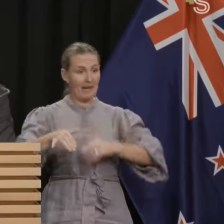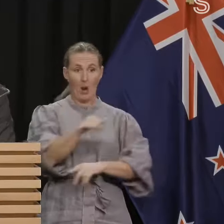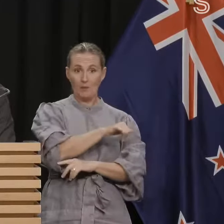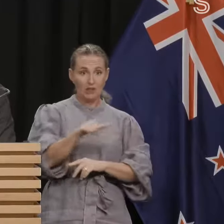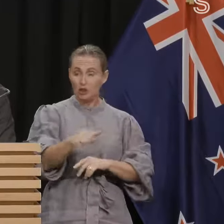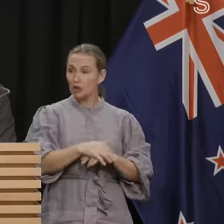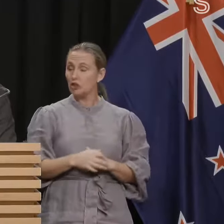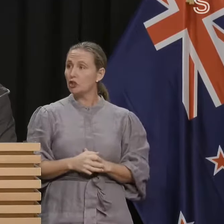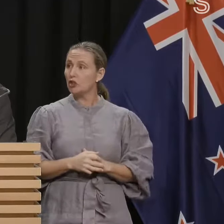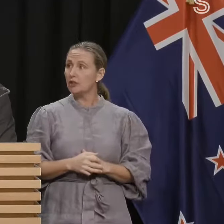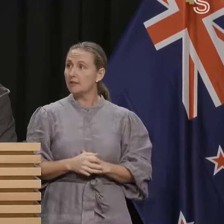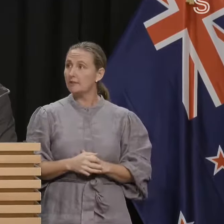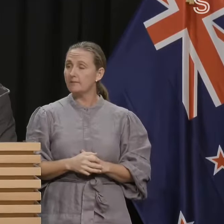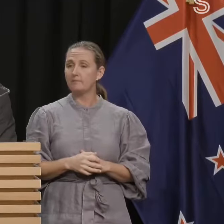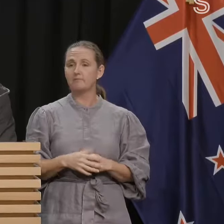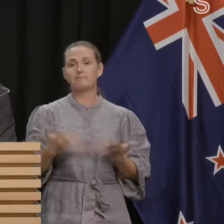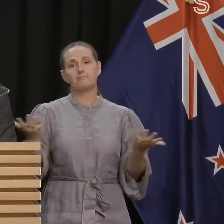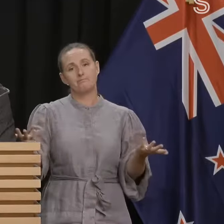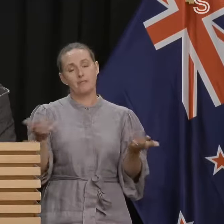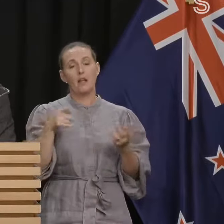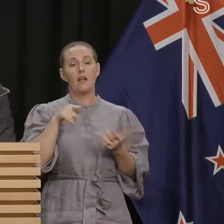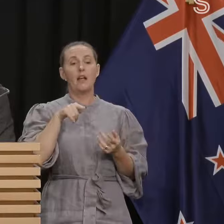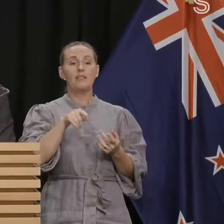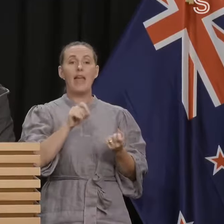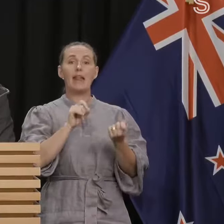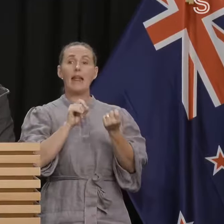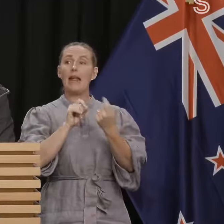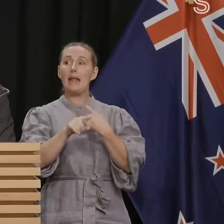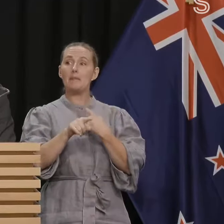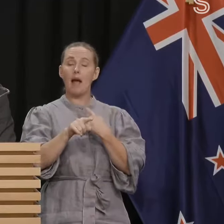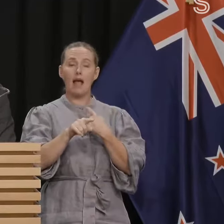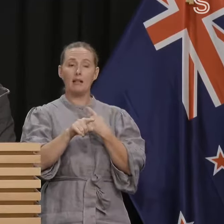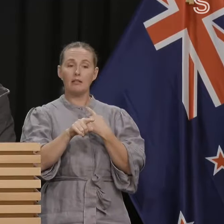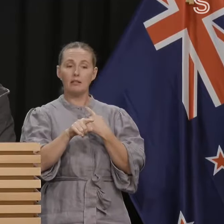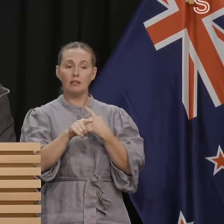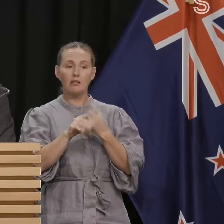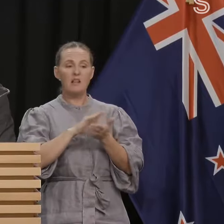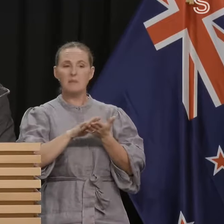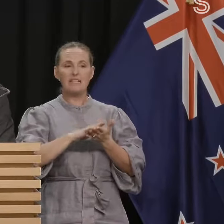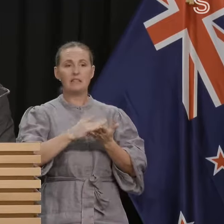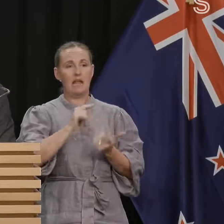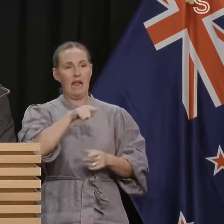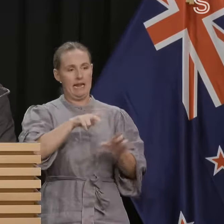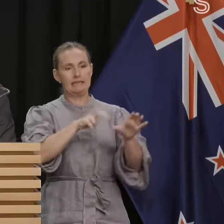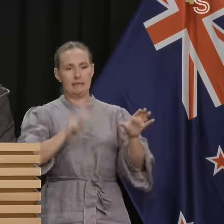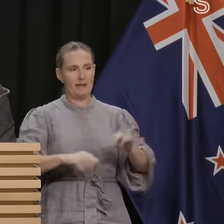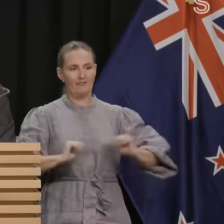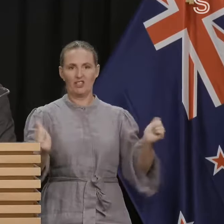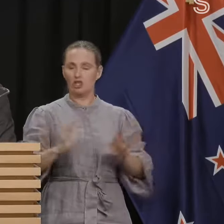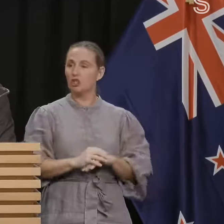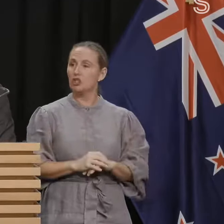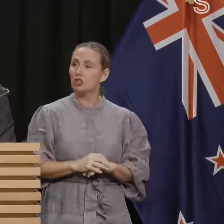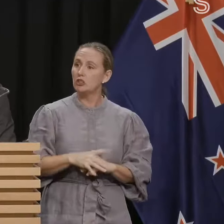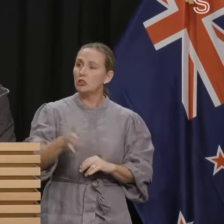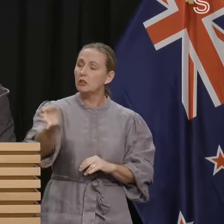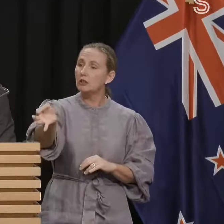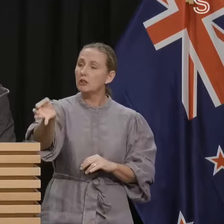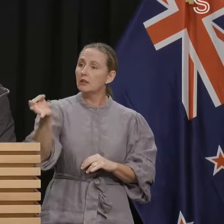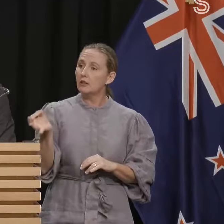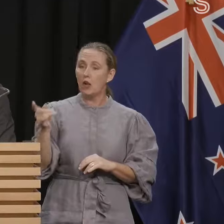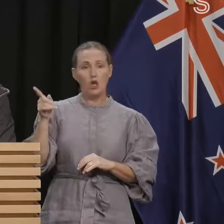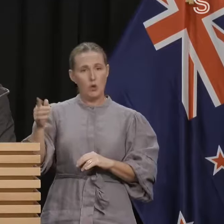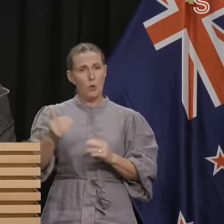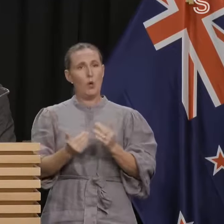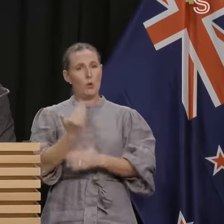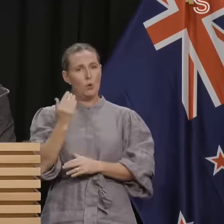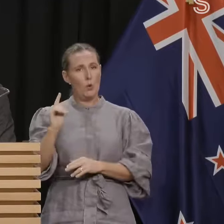Either way, the existence of the email meant that he could not continue as a minister. Result. But for you personally, you're a new Prime Minister. I mean, a